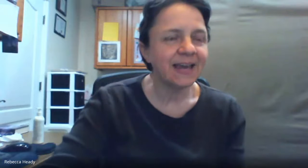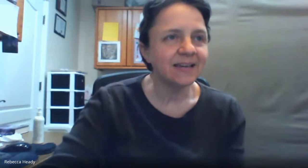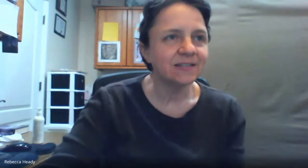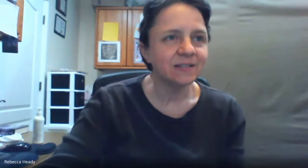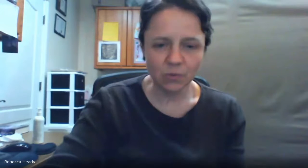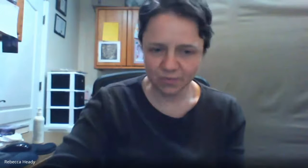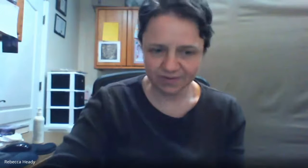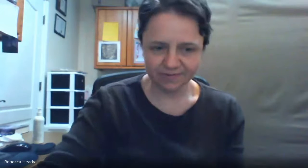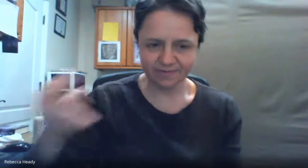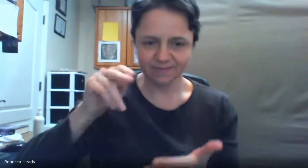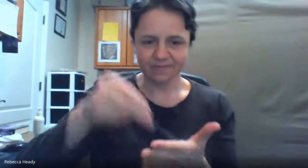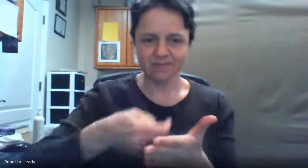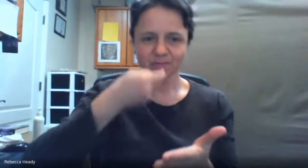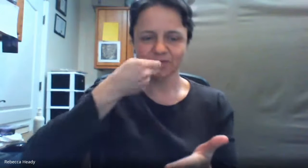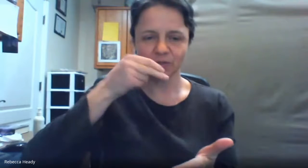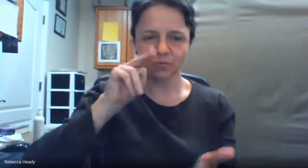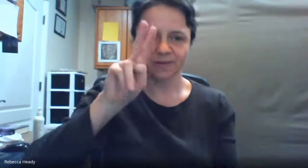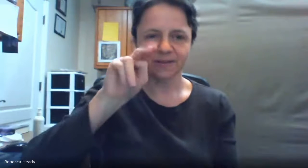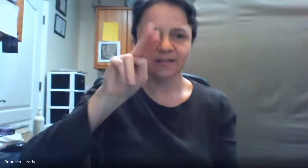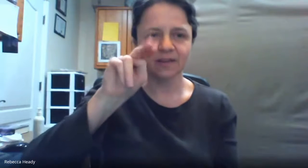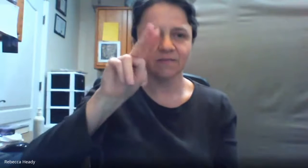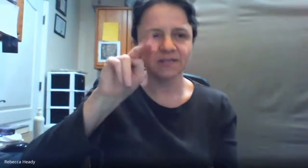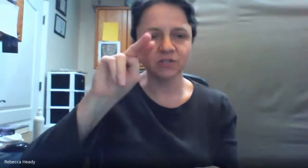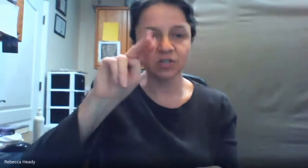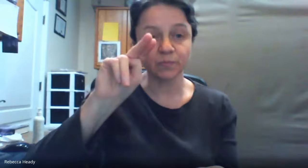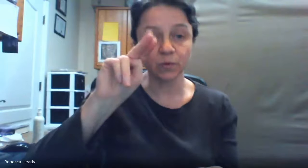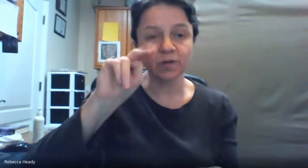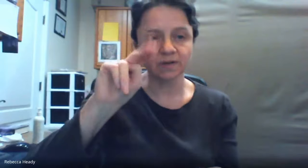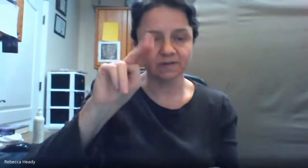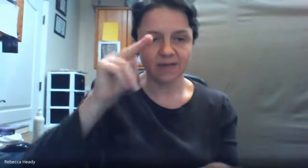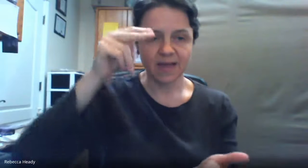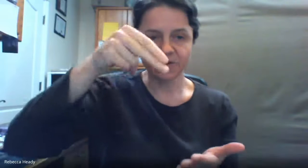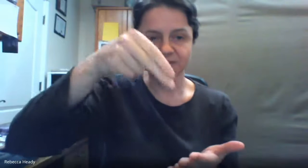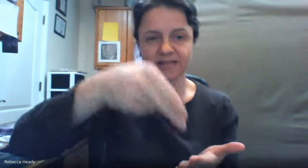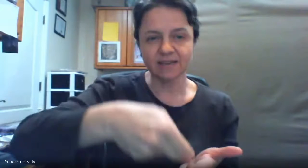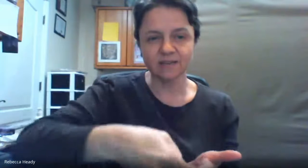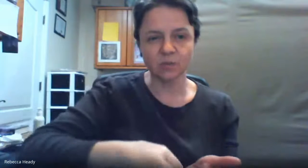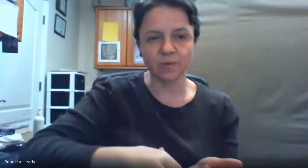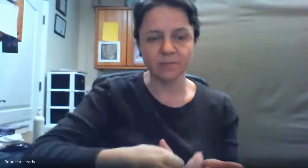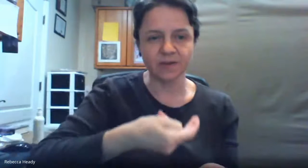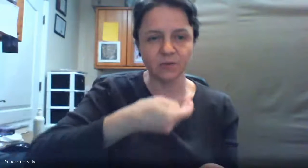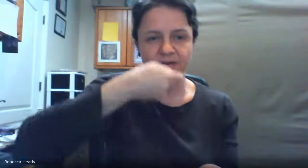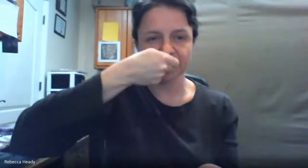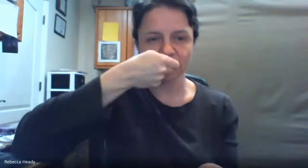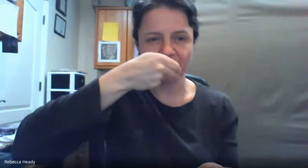Okay, soup. Soup. Think of this as your spoon, and you're digging the soup up and you're putting it in your